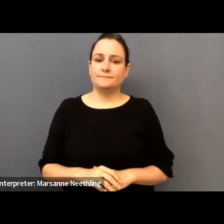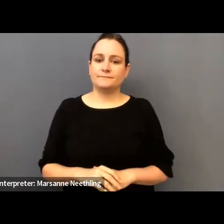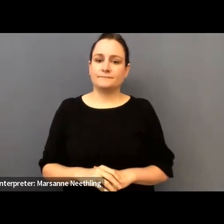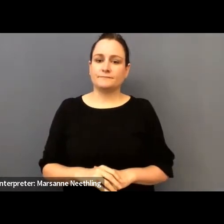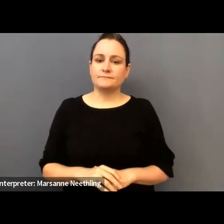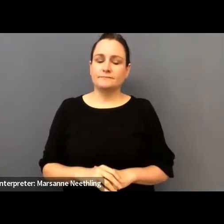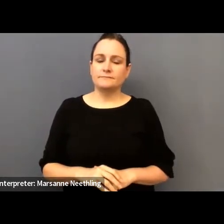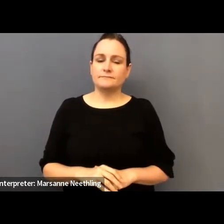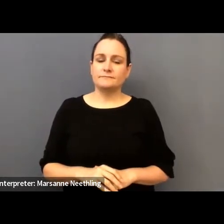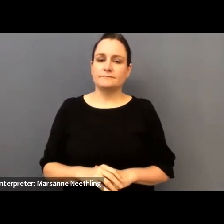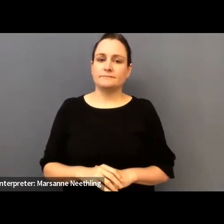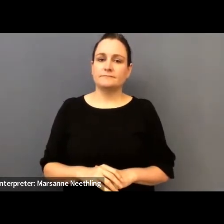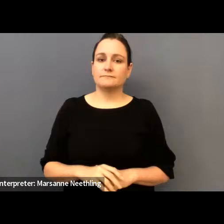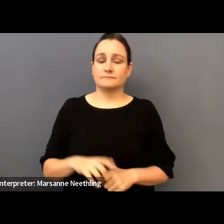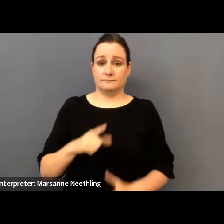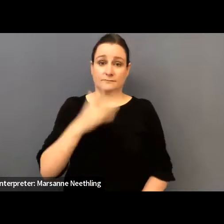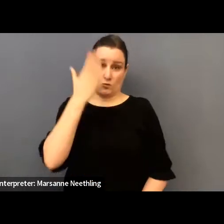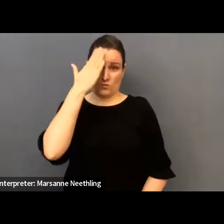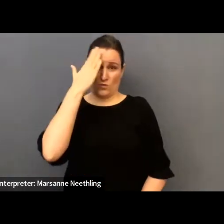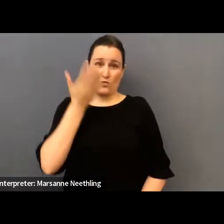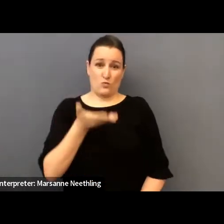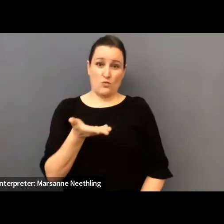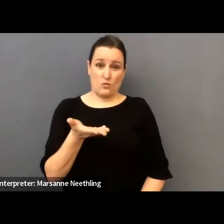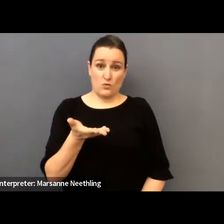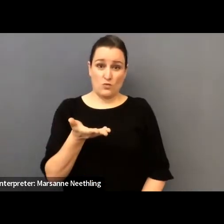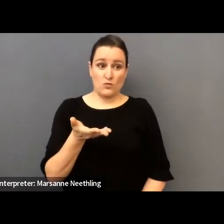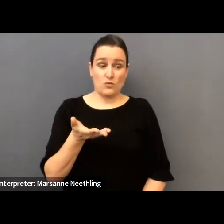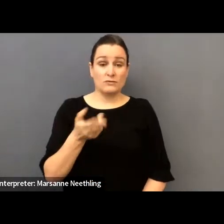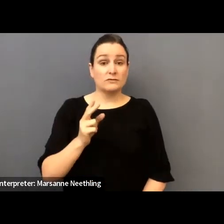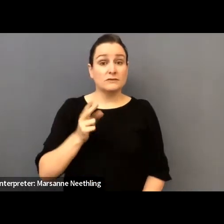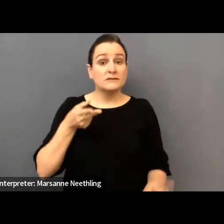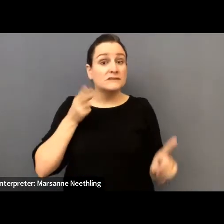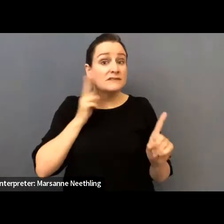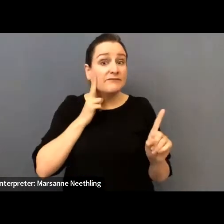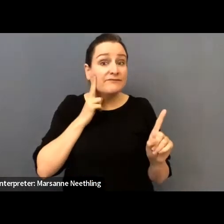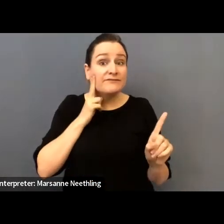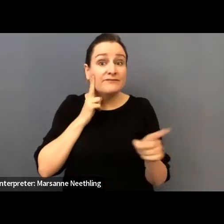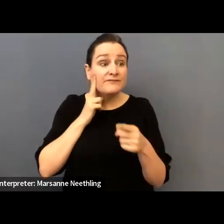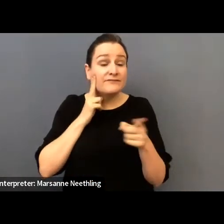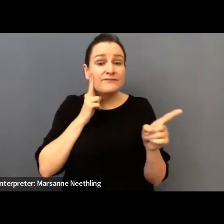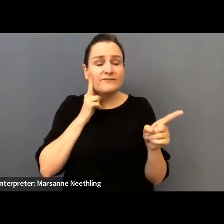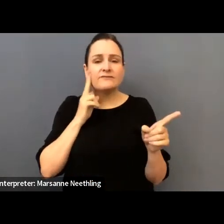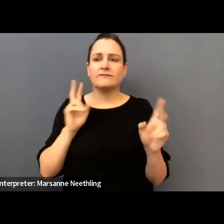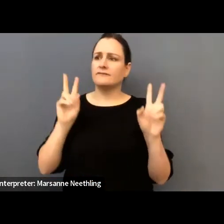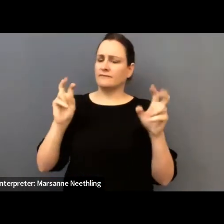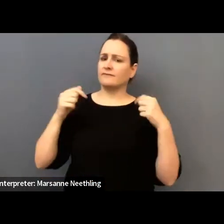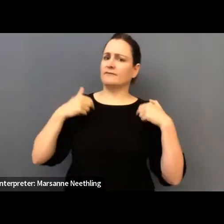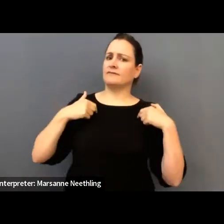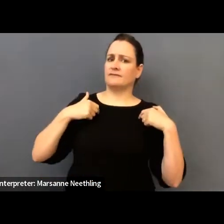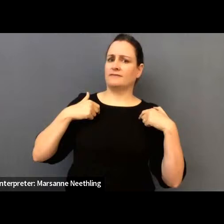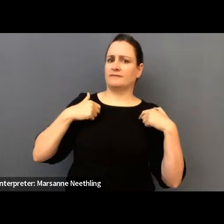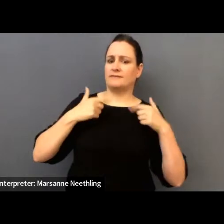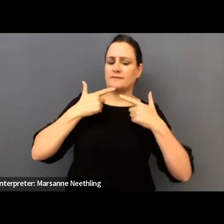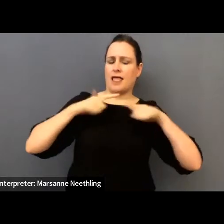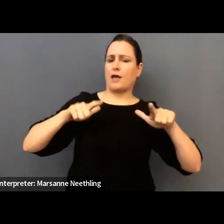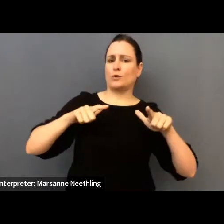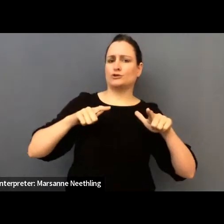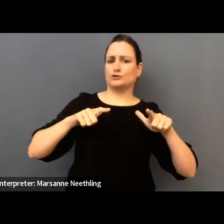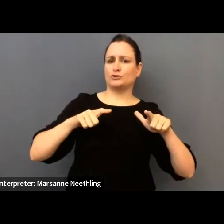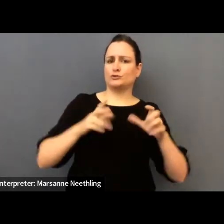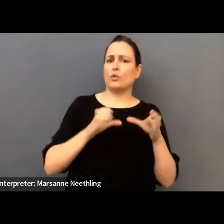we all know that deaf people would love to see themselves as just a language minority group, and they would like to